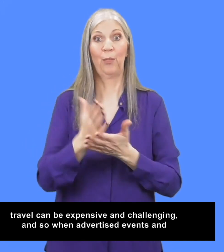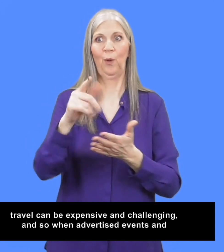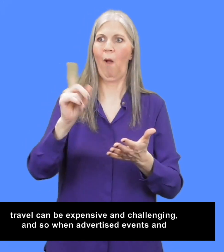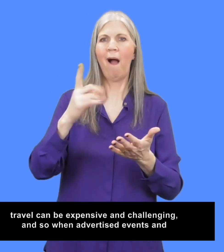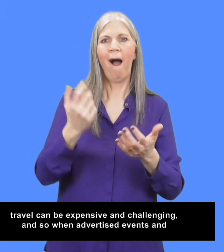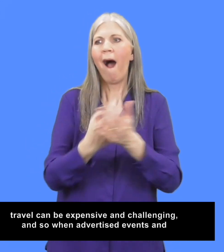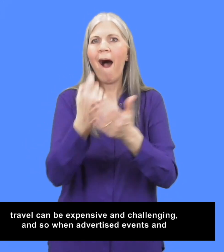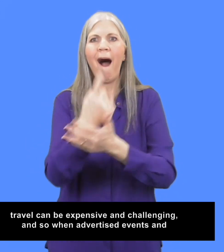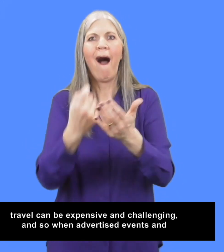advertised events